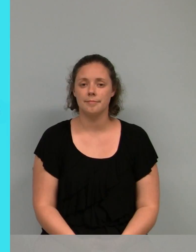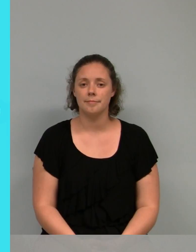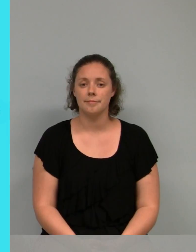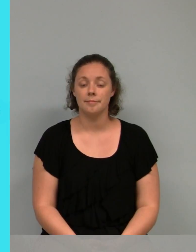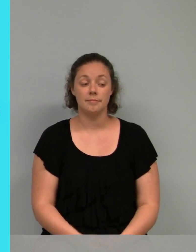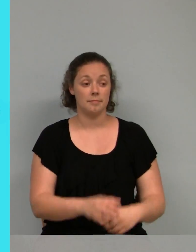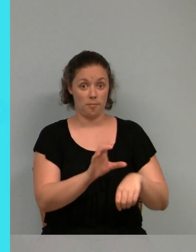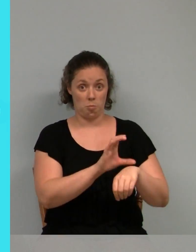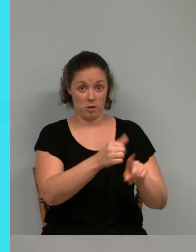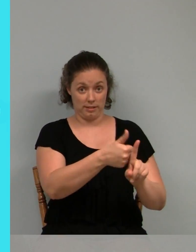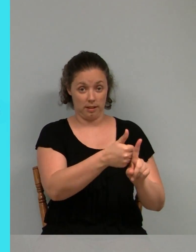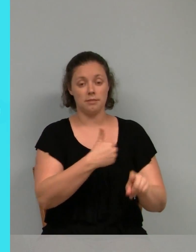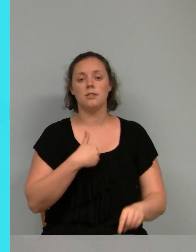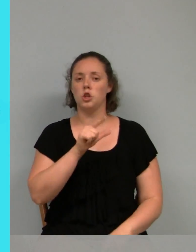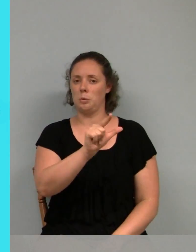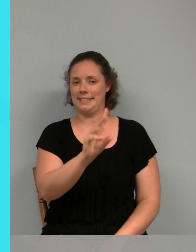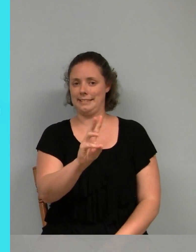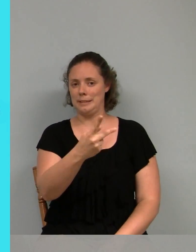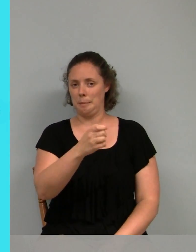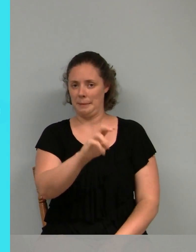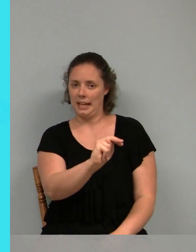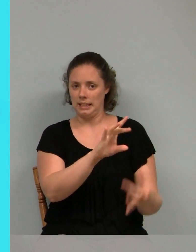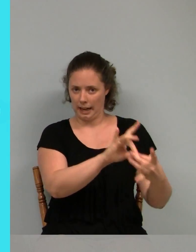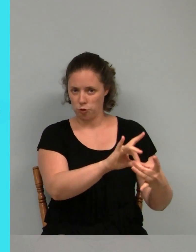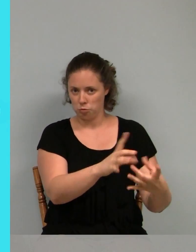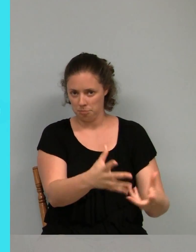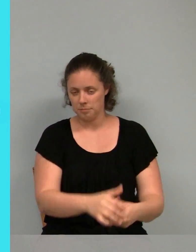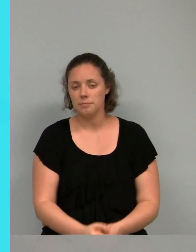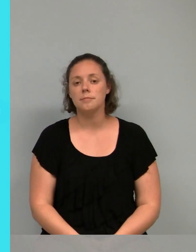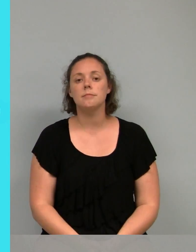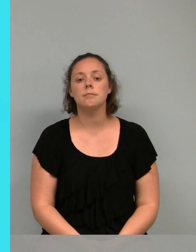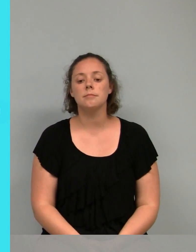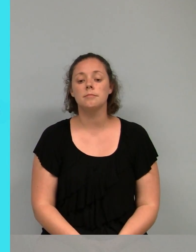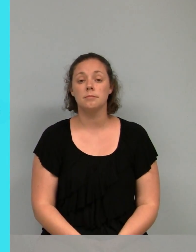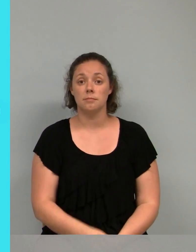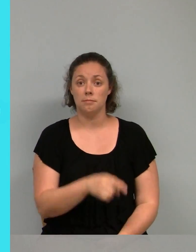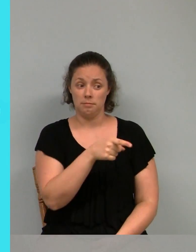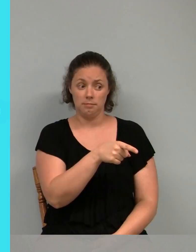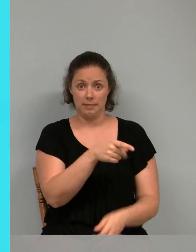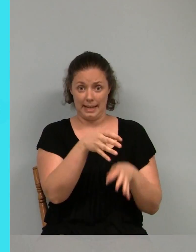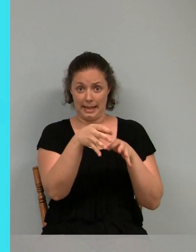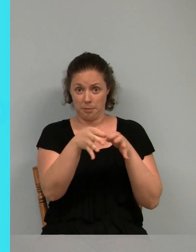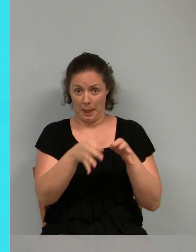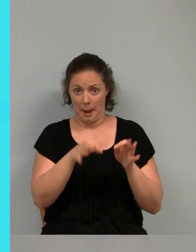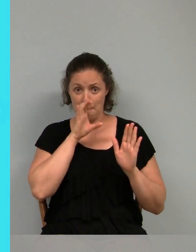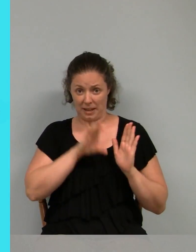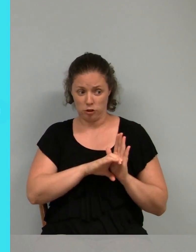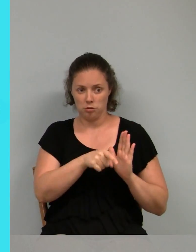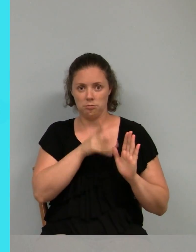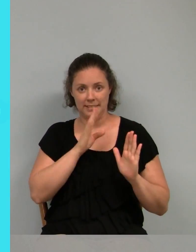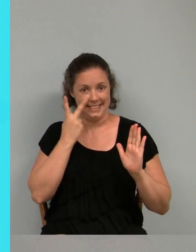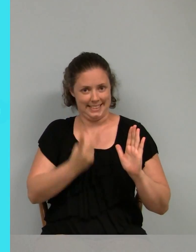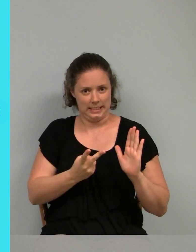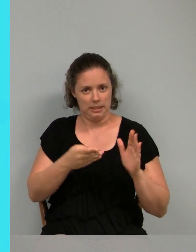The computer has a 26-pin connector. An explanatory graphic is shown beside